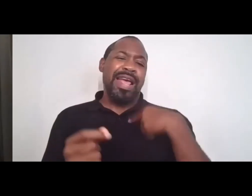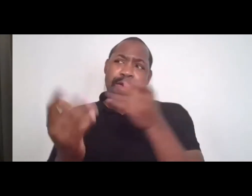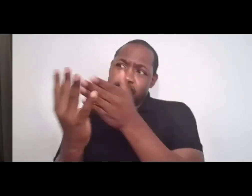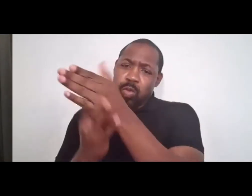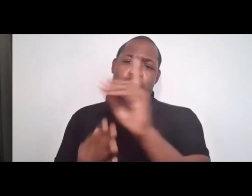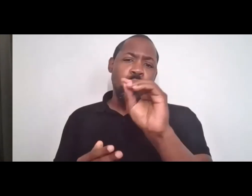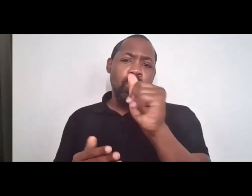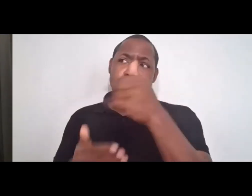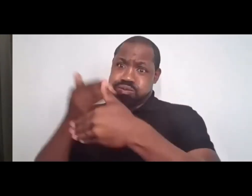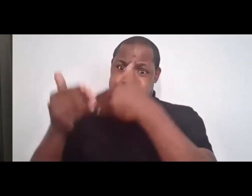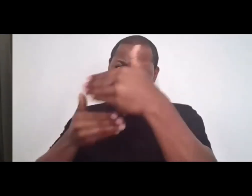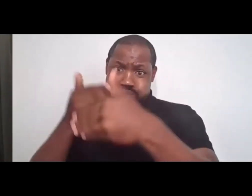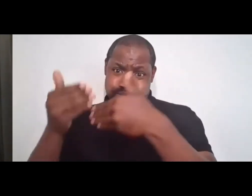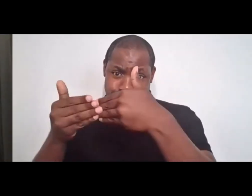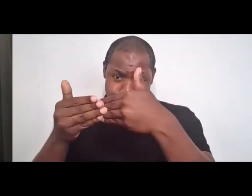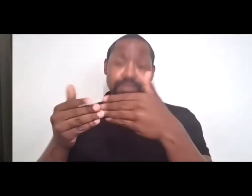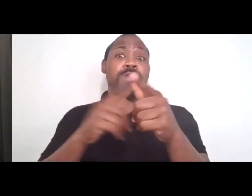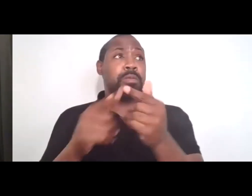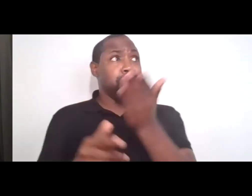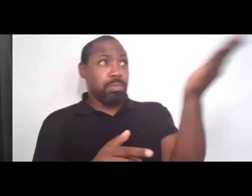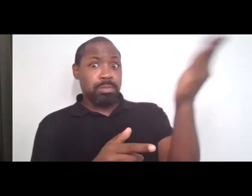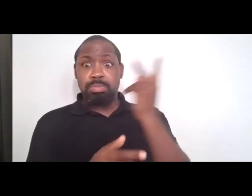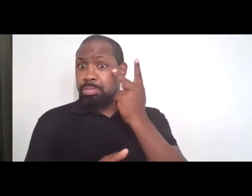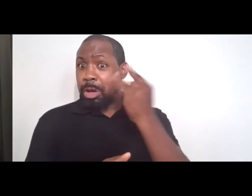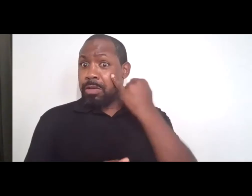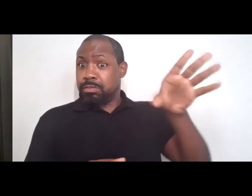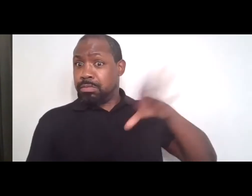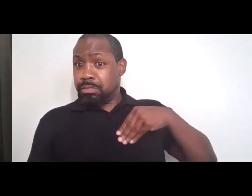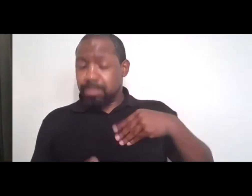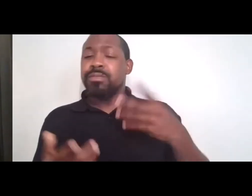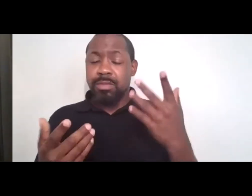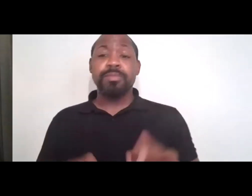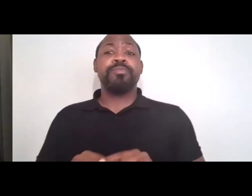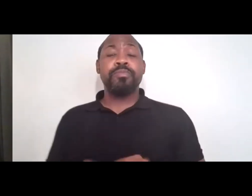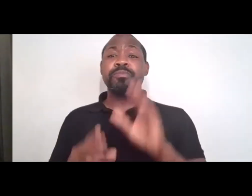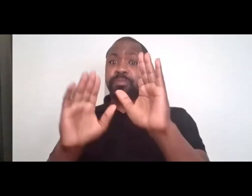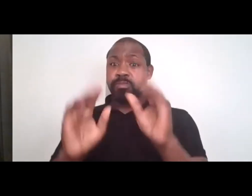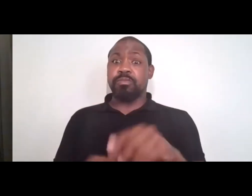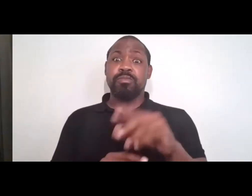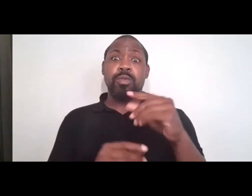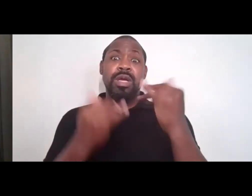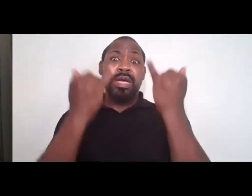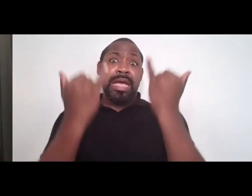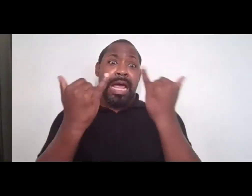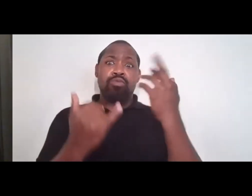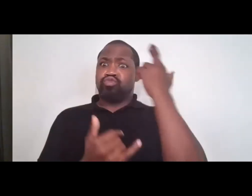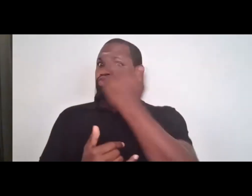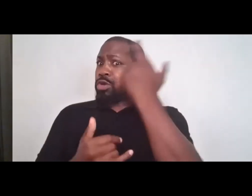did it, that would be turned down. So we have to go with this process to the DOA and make sure it gets accepted then to the